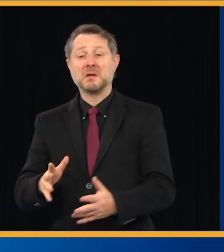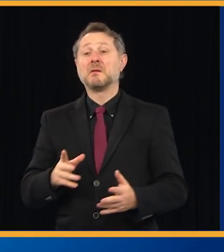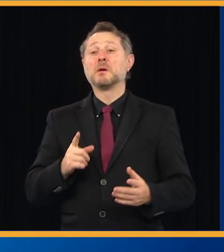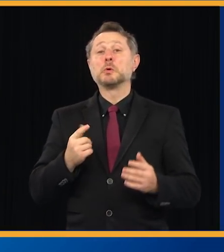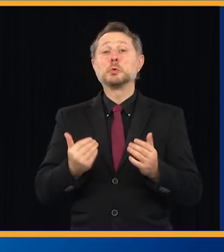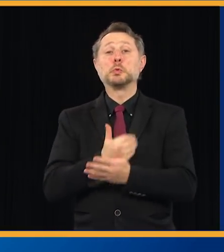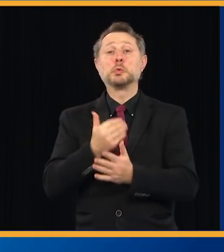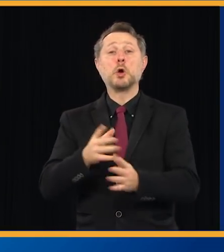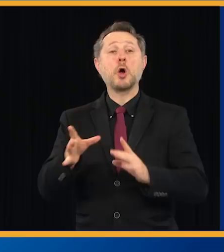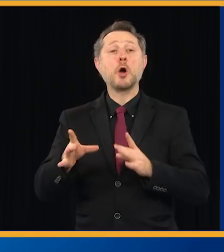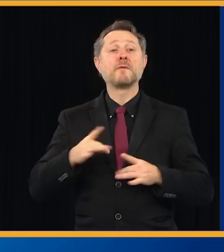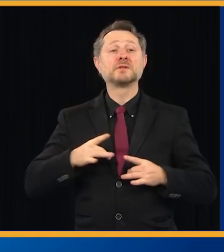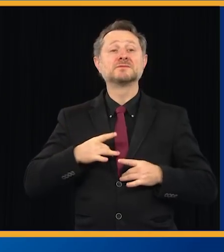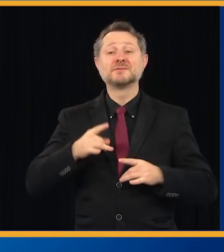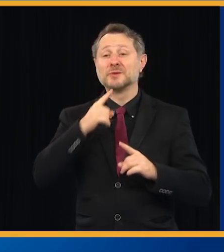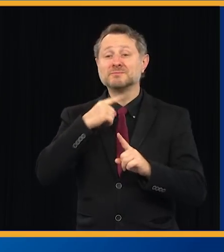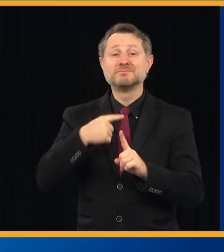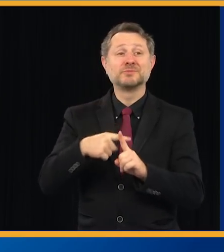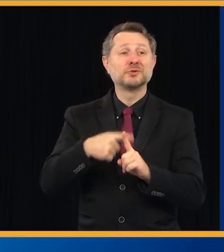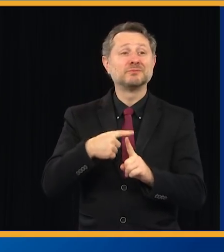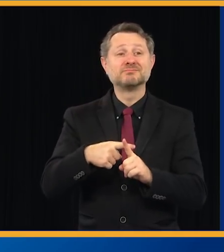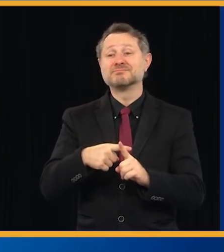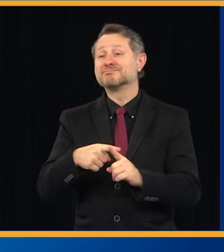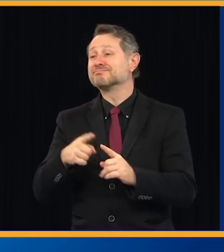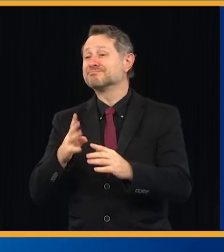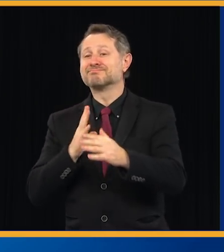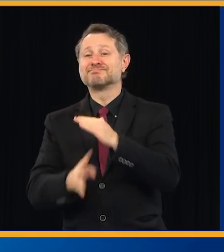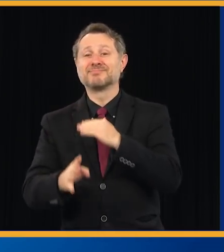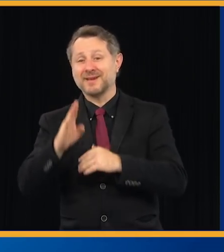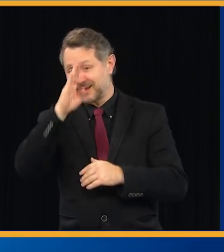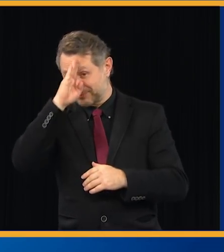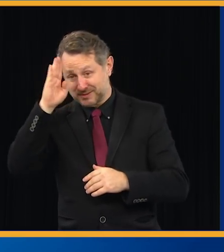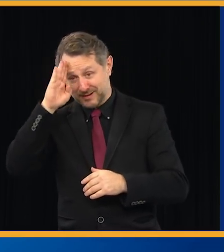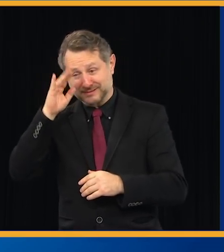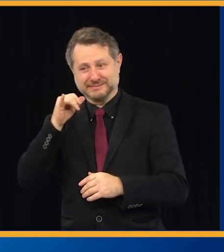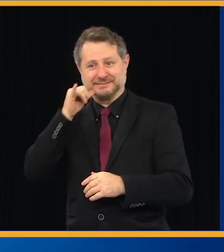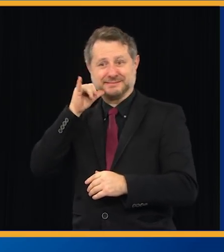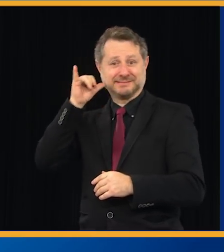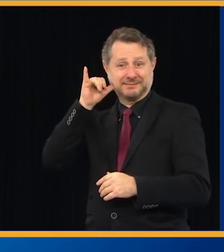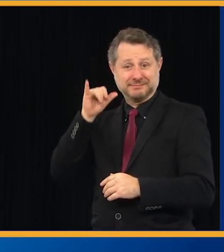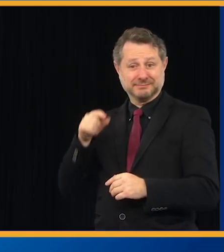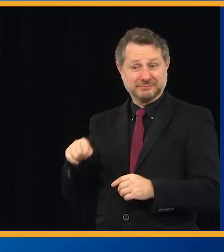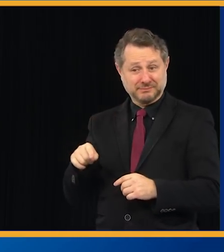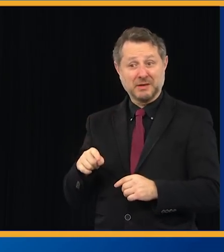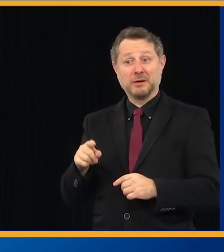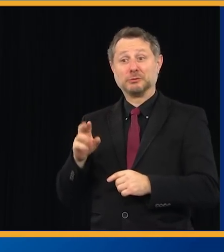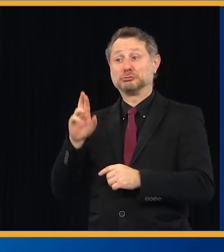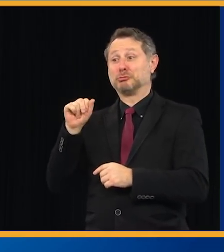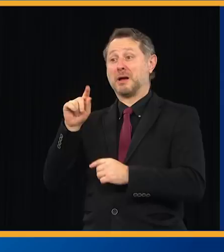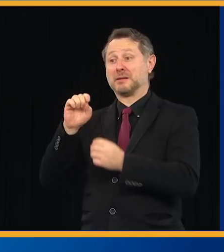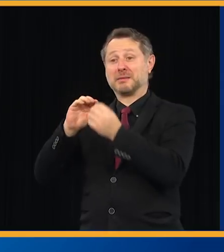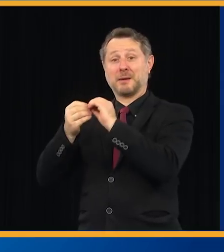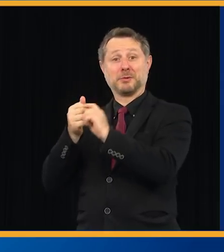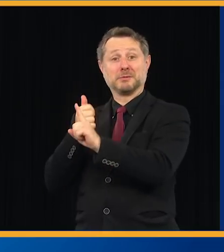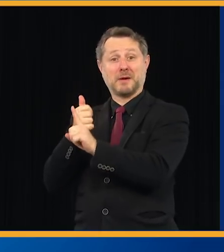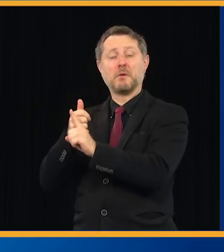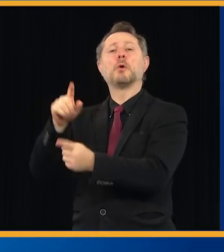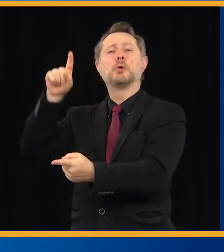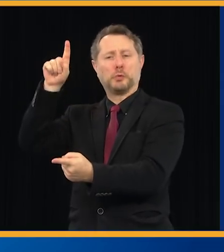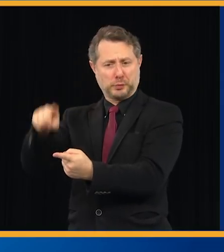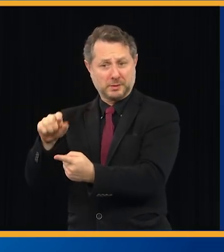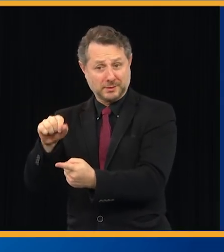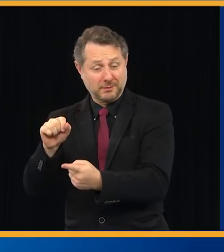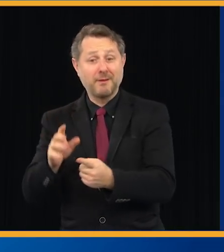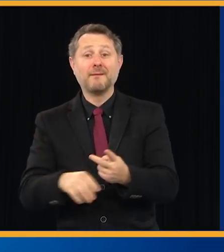per day. This is important because while we're seeing that hospitalization rate go down, and you see the number of